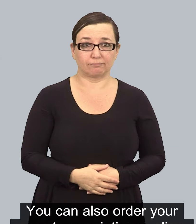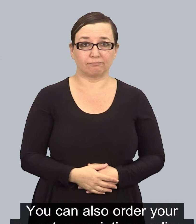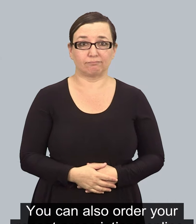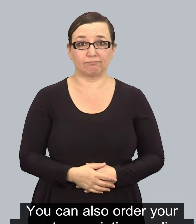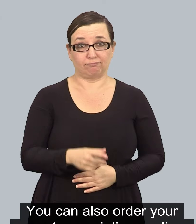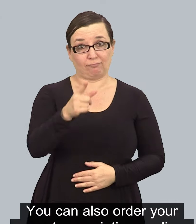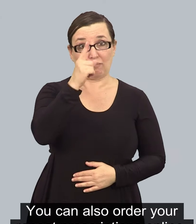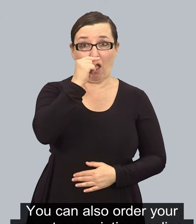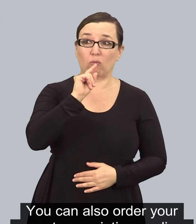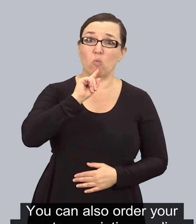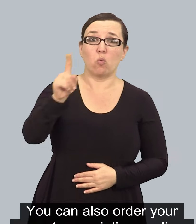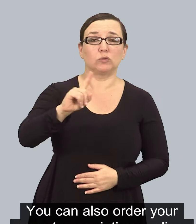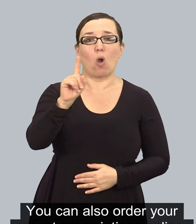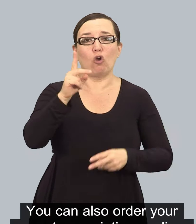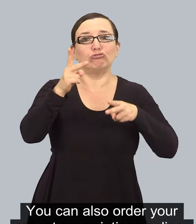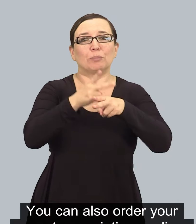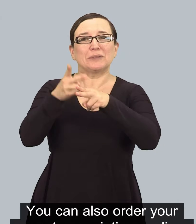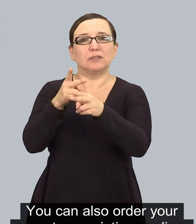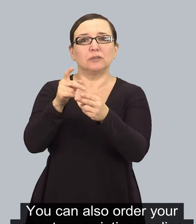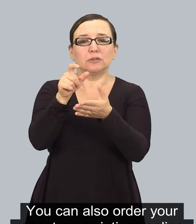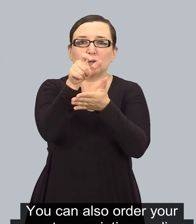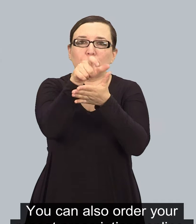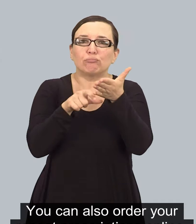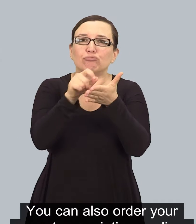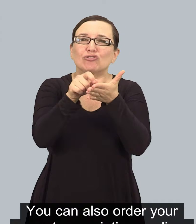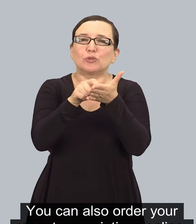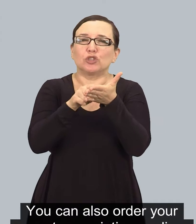You can also order your repeat prescriptions online.